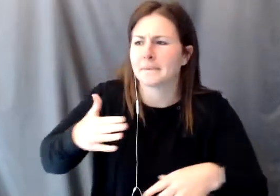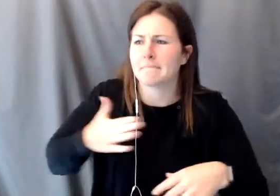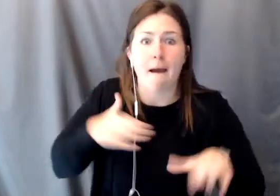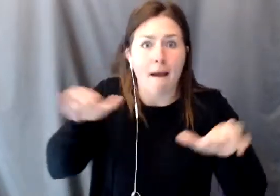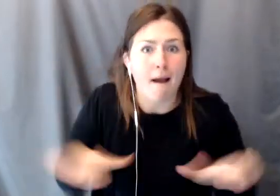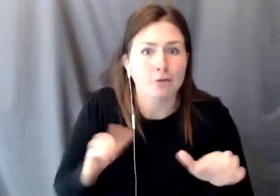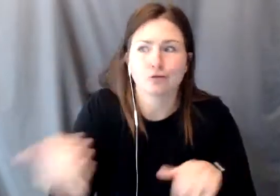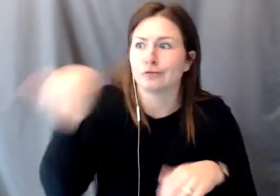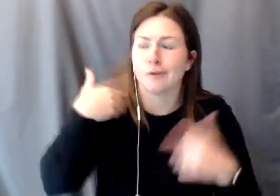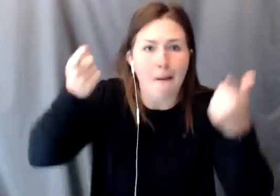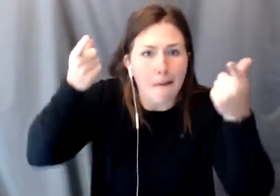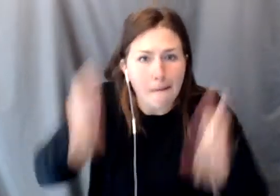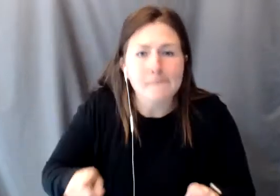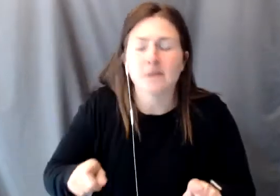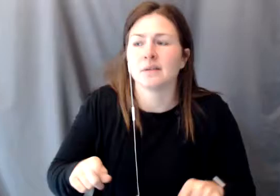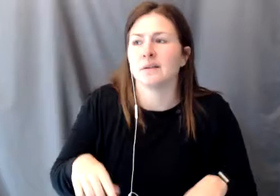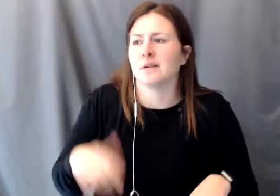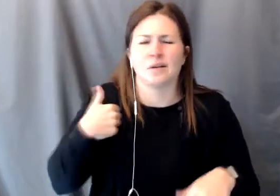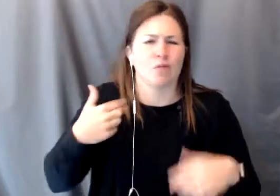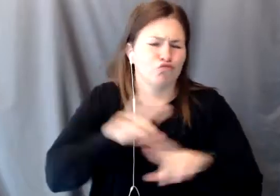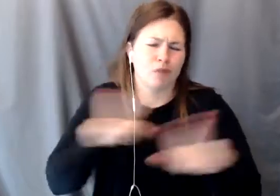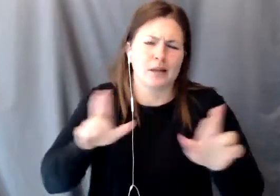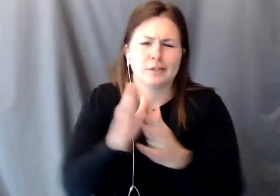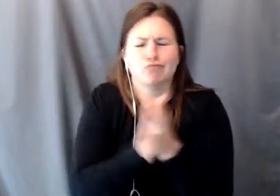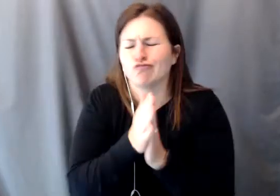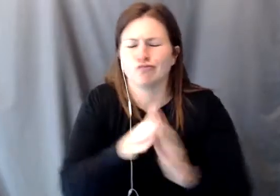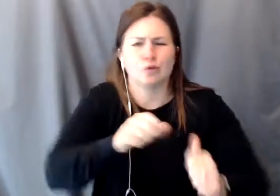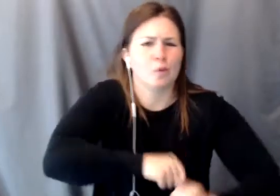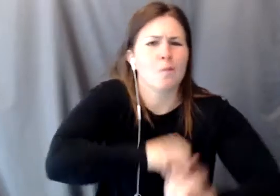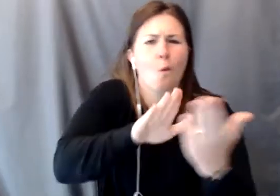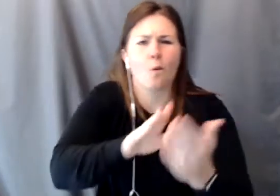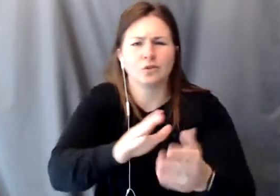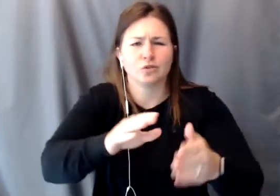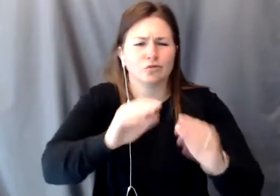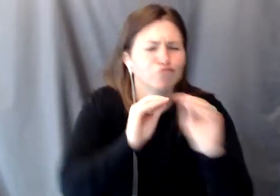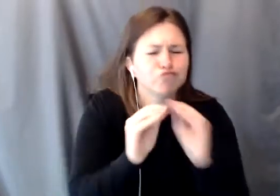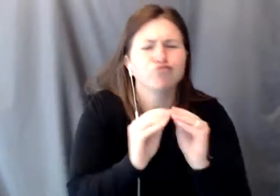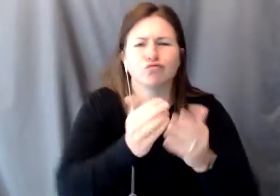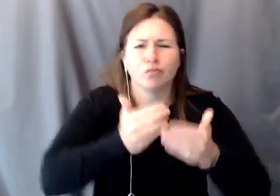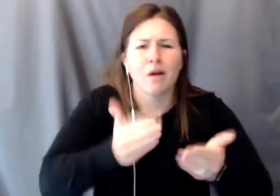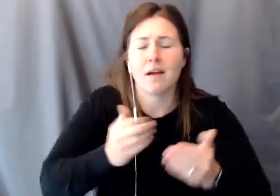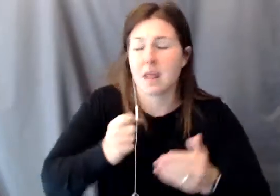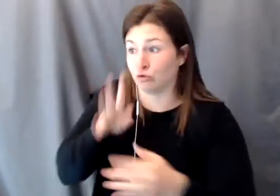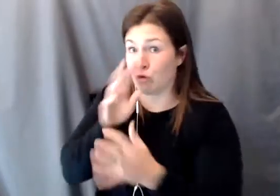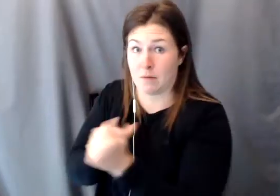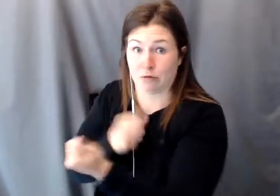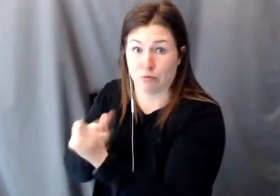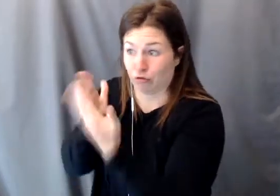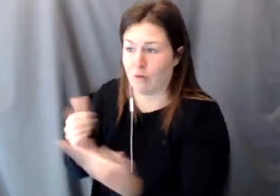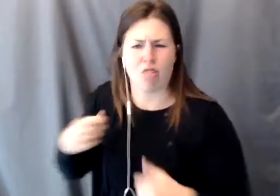was going to approach these people and make amends. And I talked to my sponsor, and I thought I really had all that, you know, I